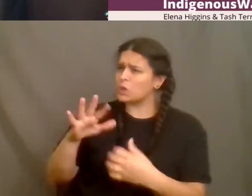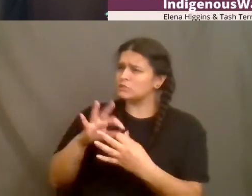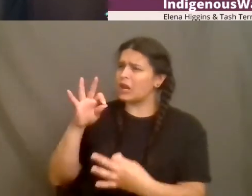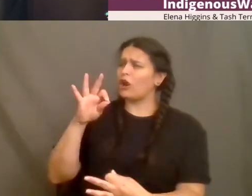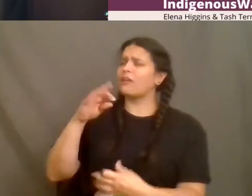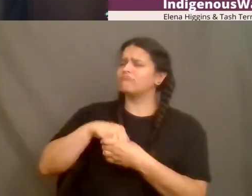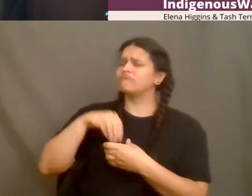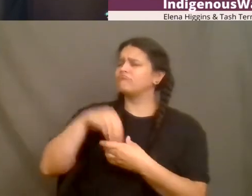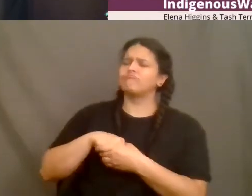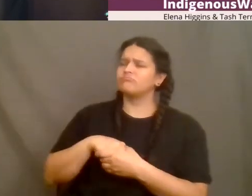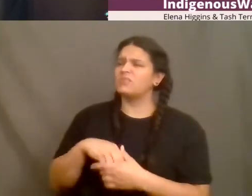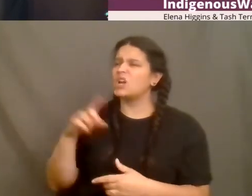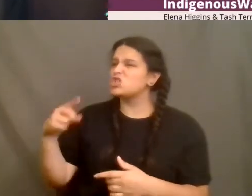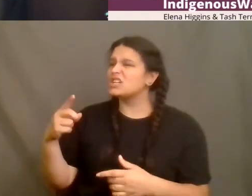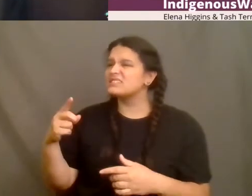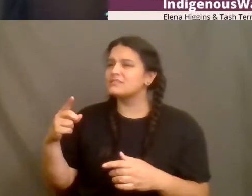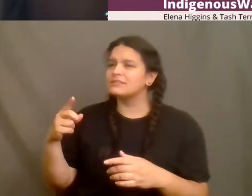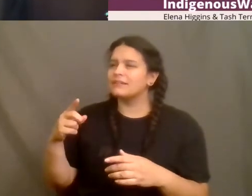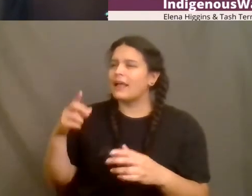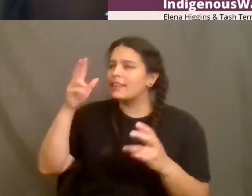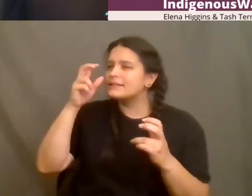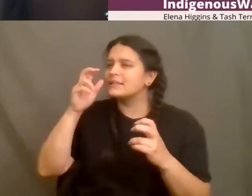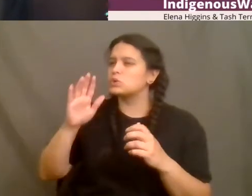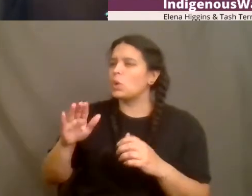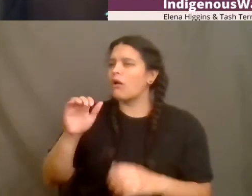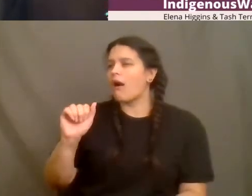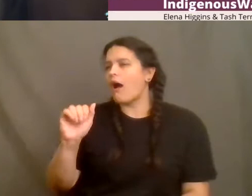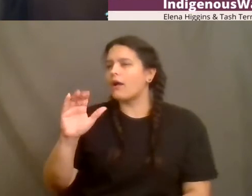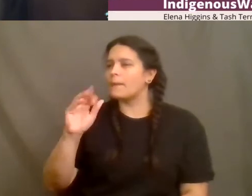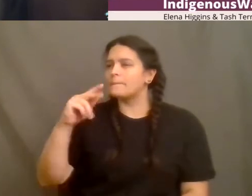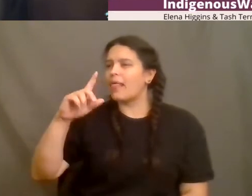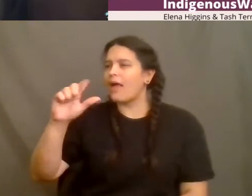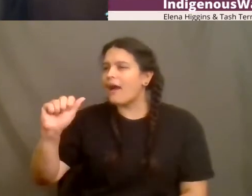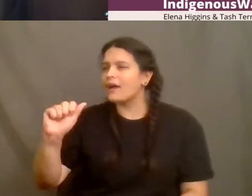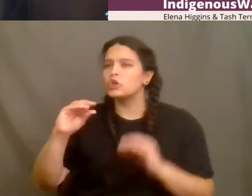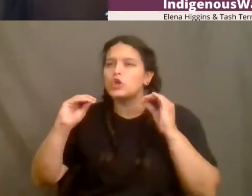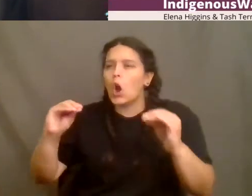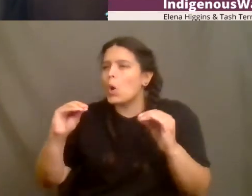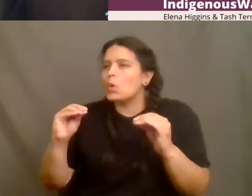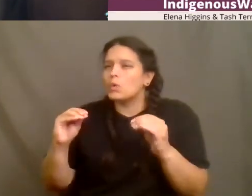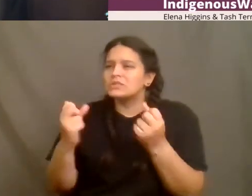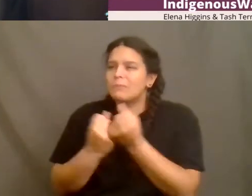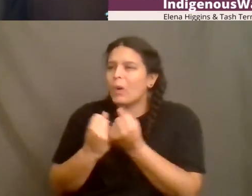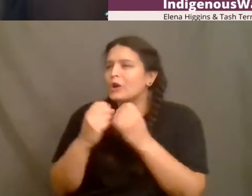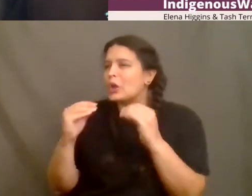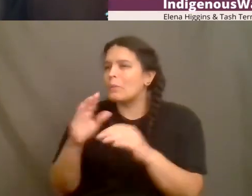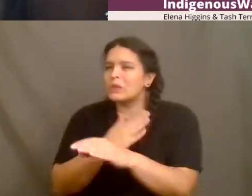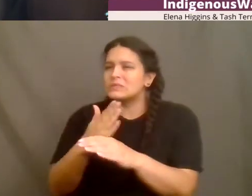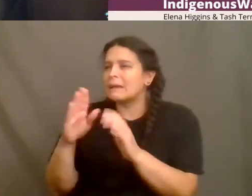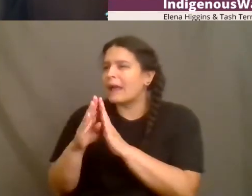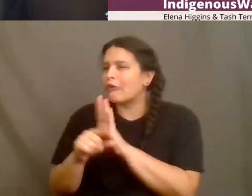Just listening to you a cappella sing, could feel all our ancestors and relations in your